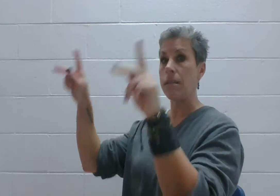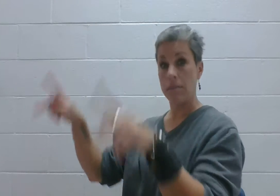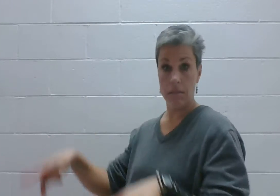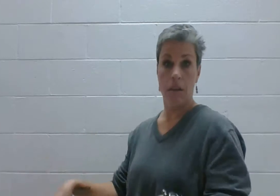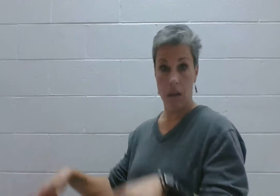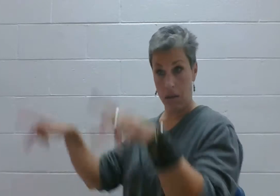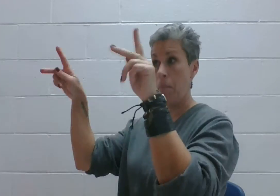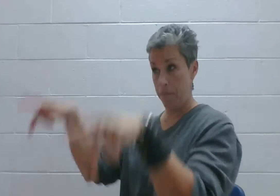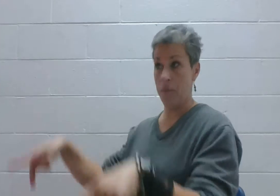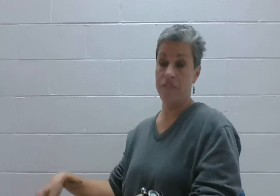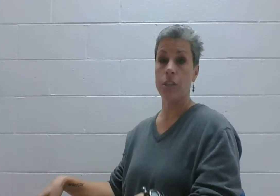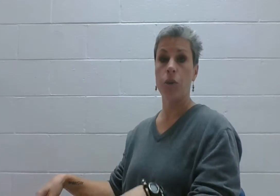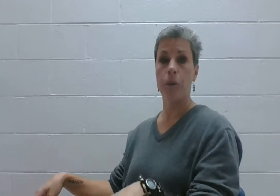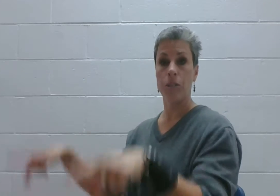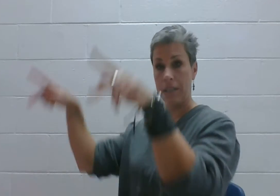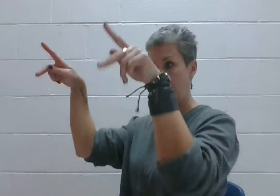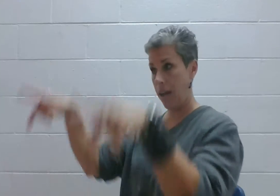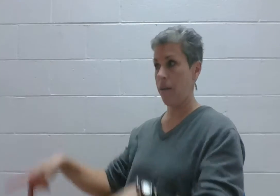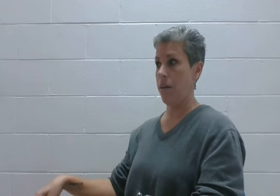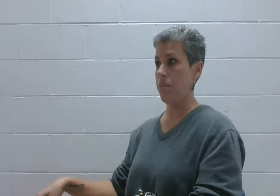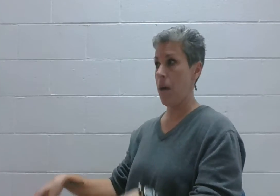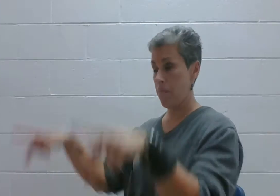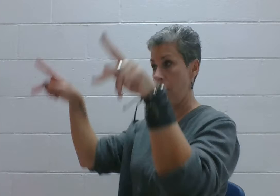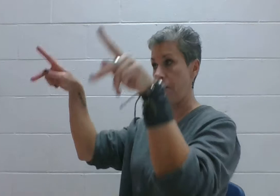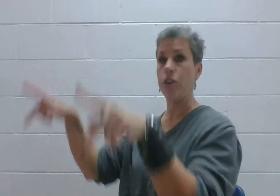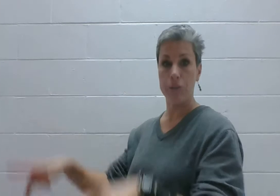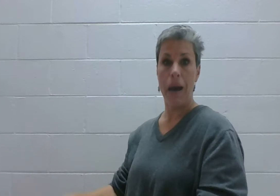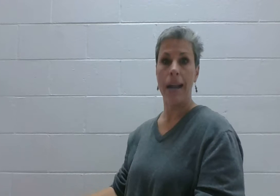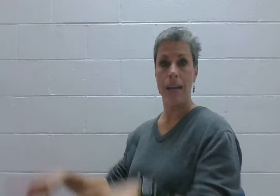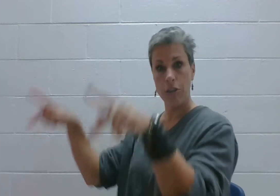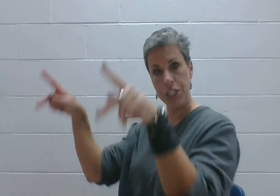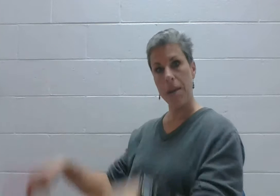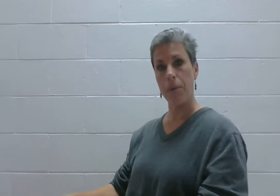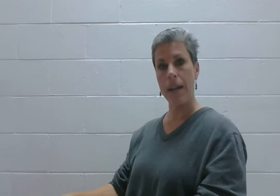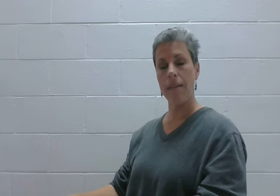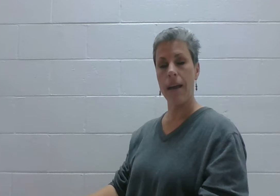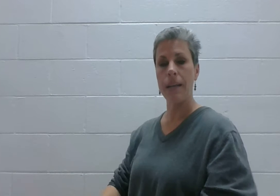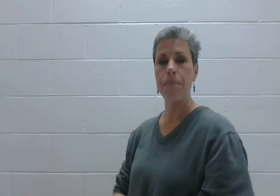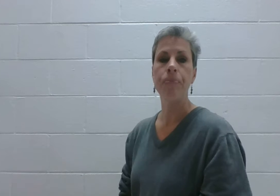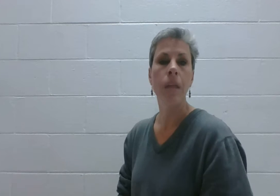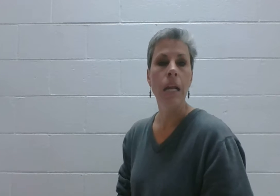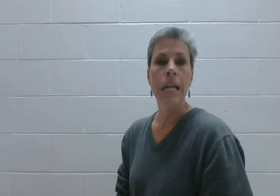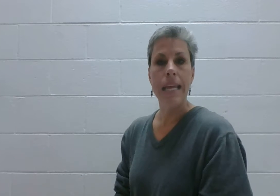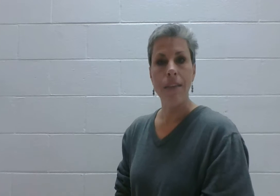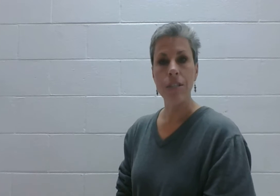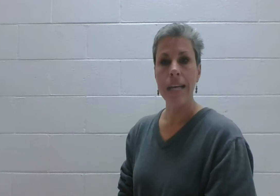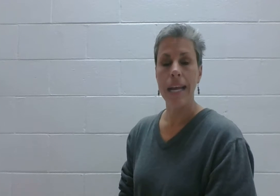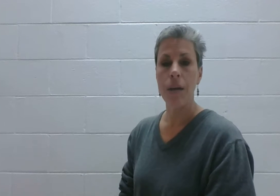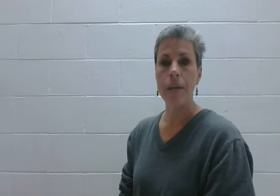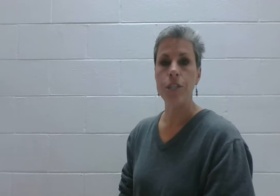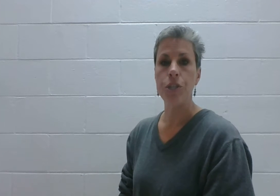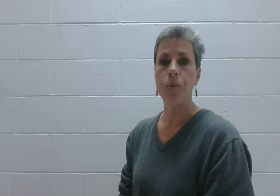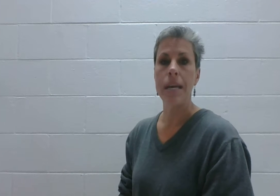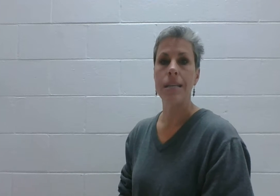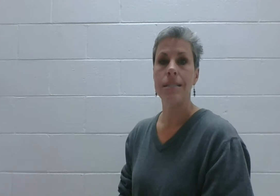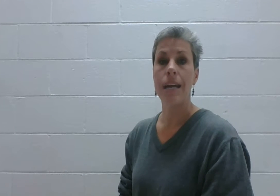indicates the physical person, a figure's body or shape or an outline. The other sign that we do is the sign